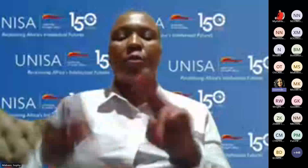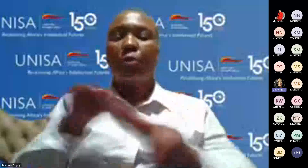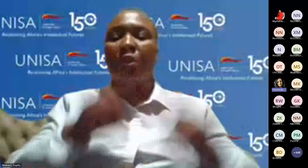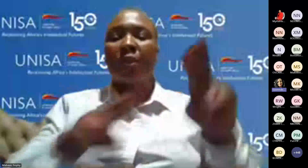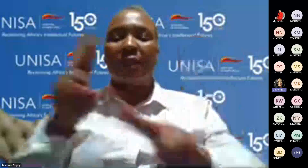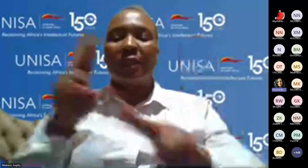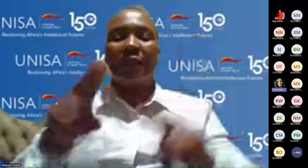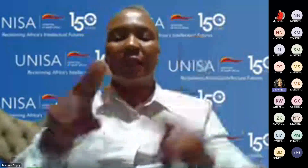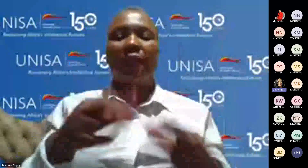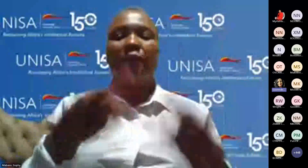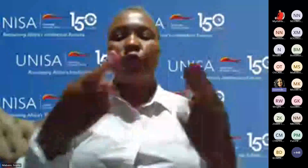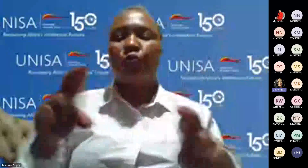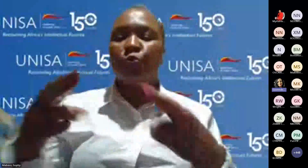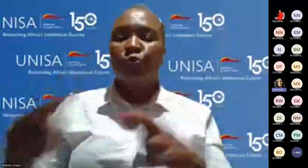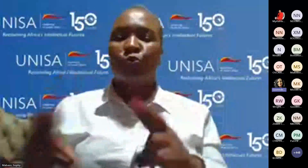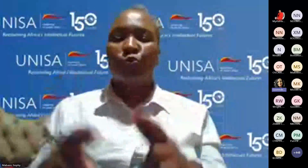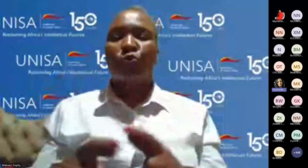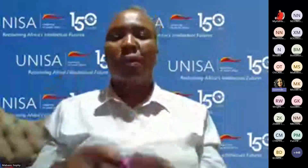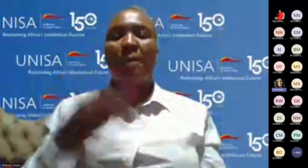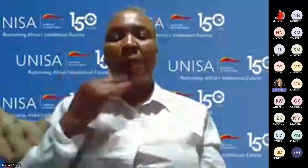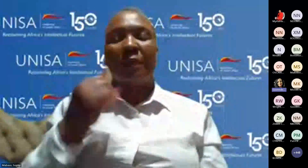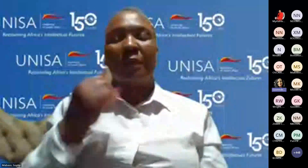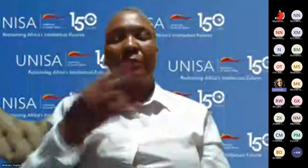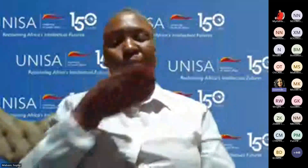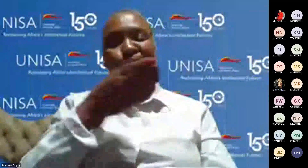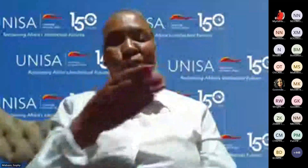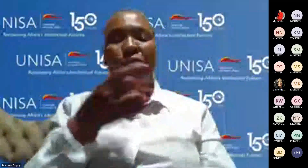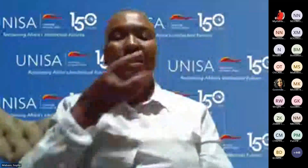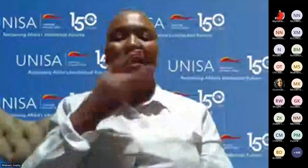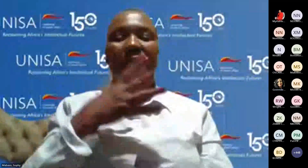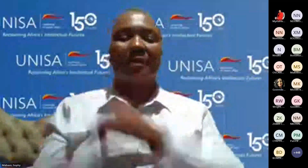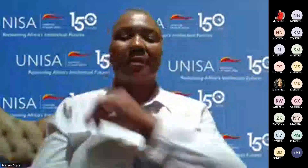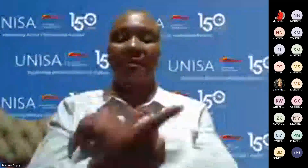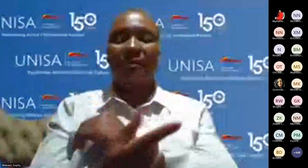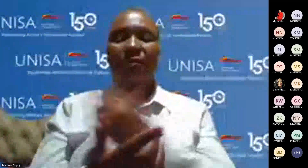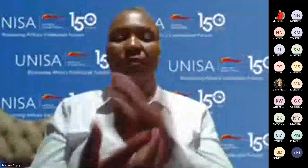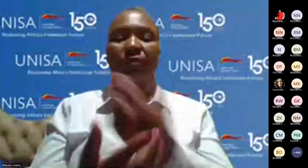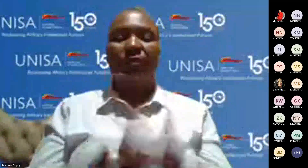tools, please attend Saturday's class session.